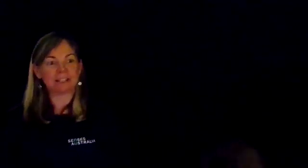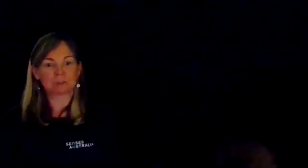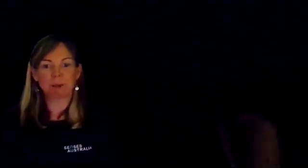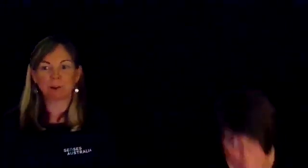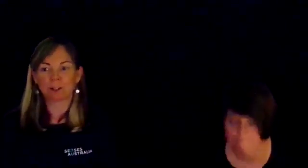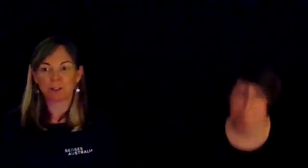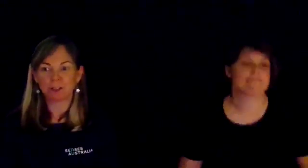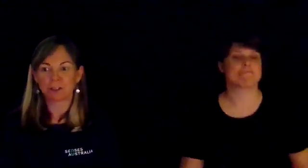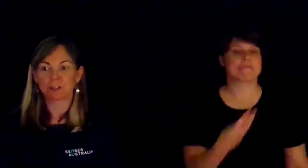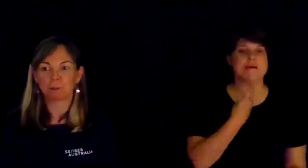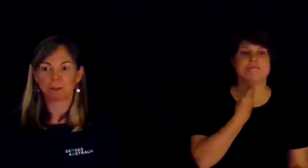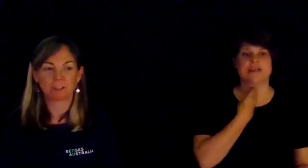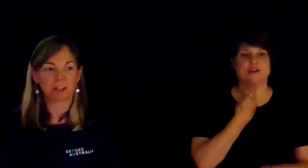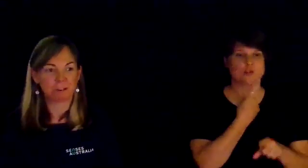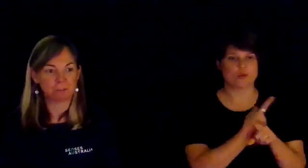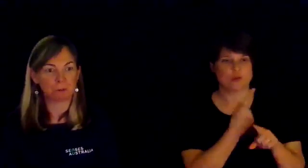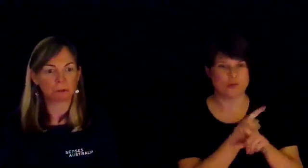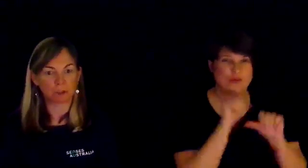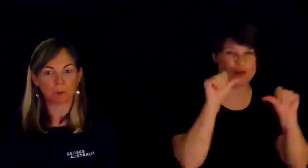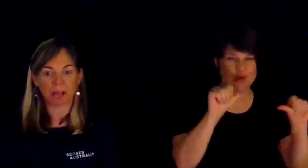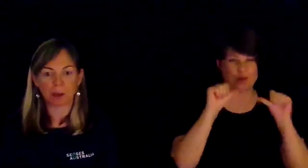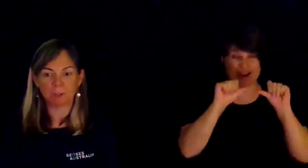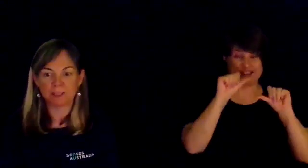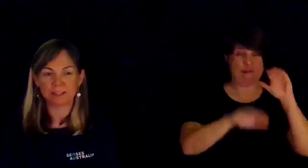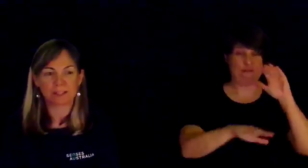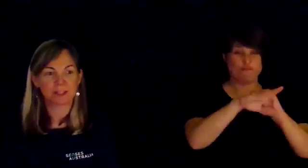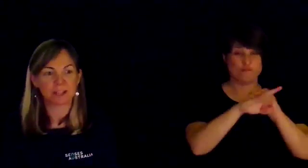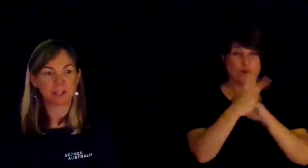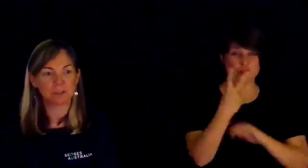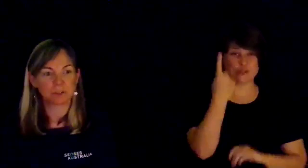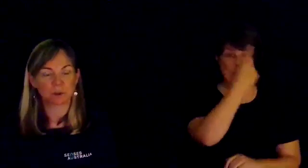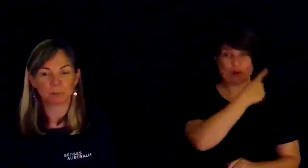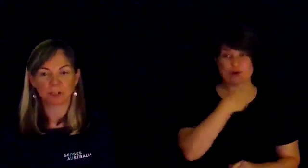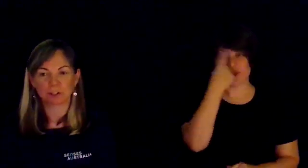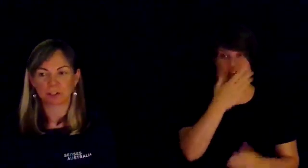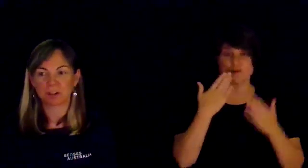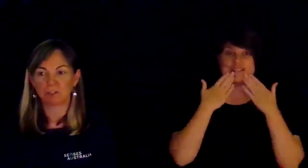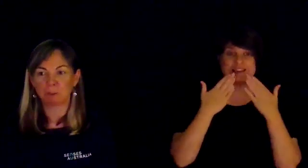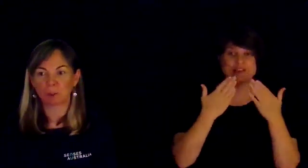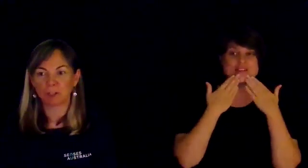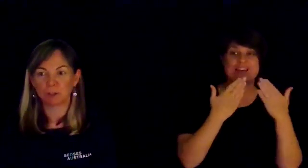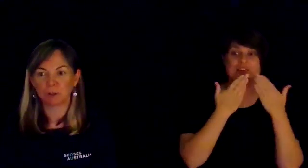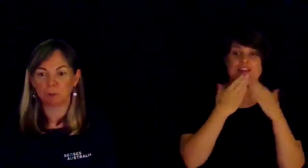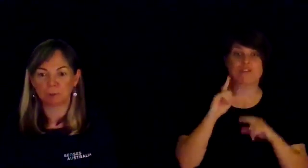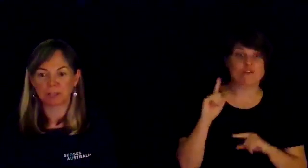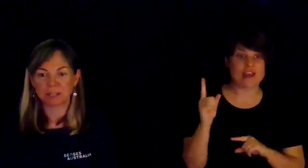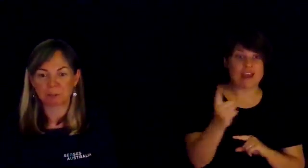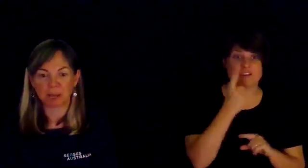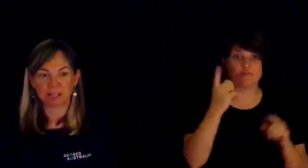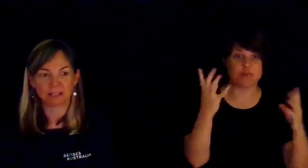Okay, it's Meredith. We've done our full 2 hours. Thank you so much to everybody